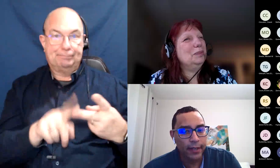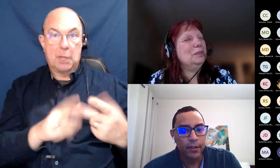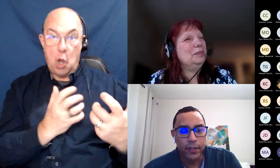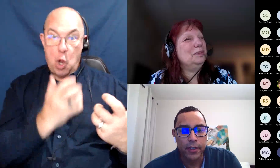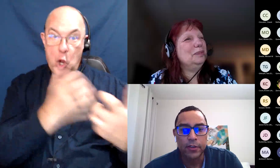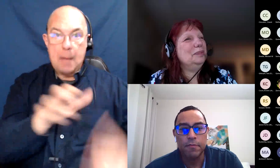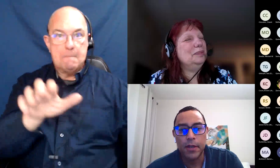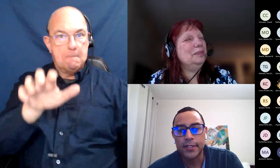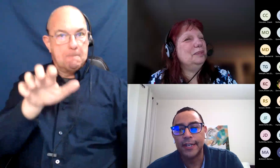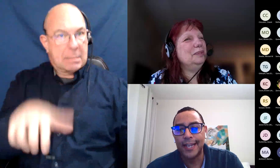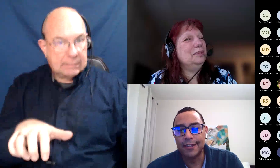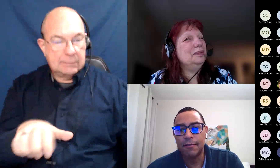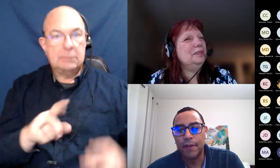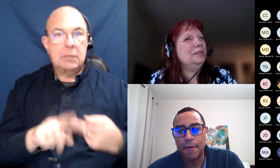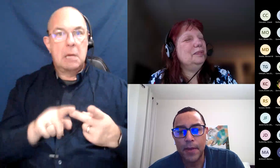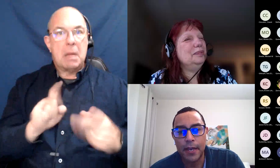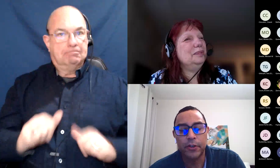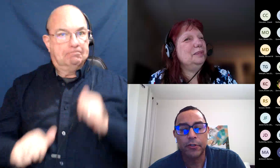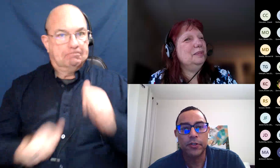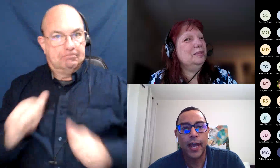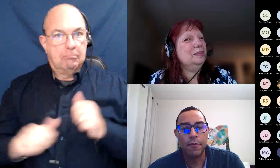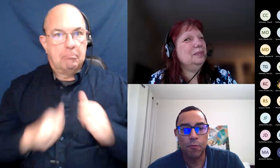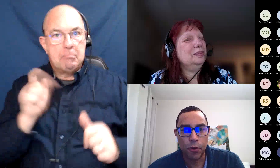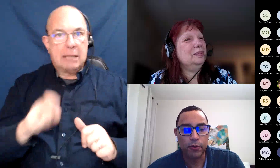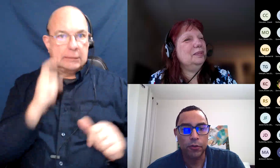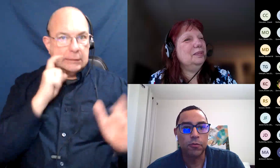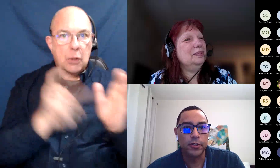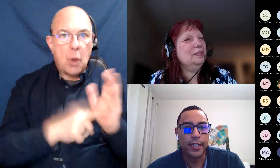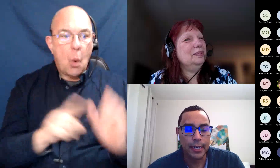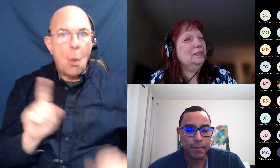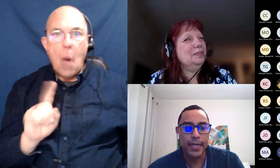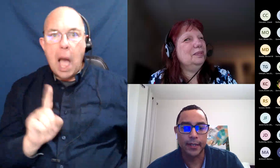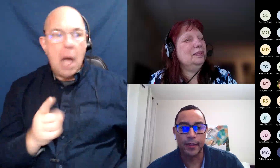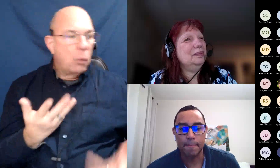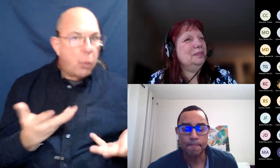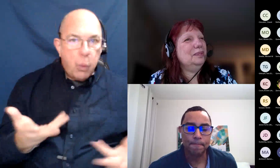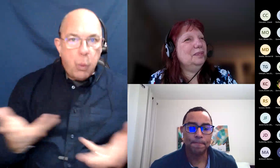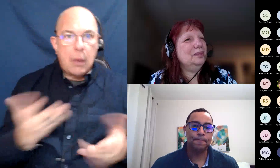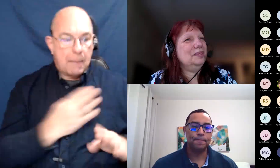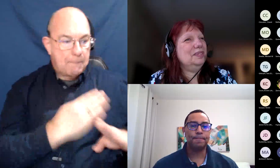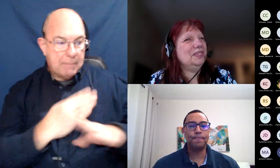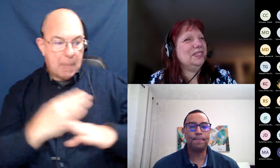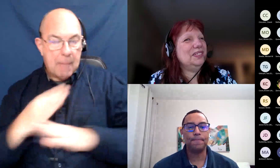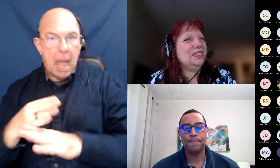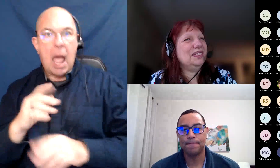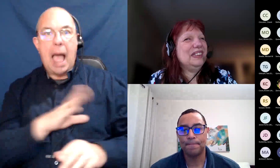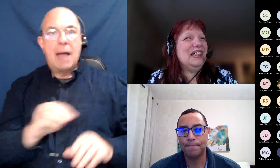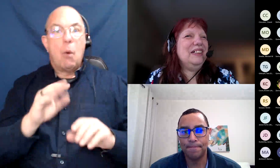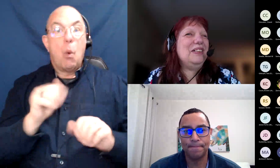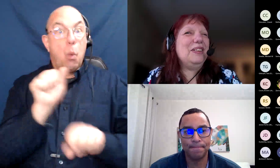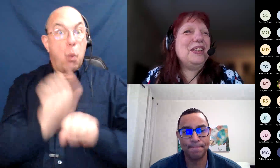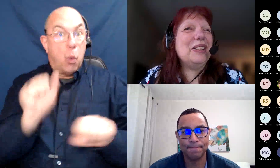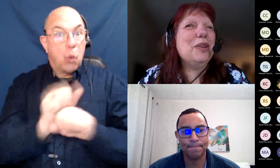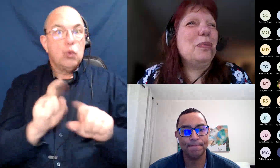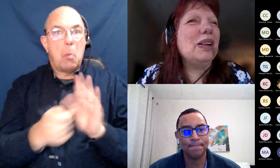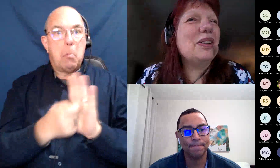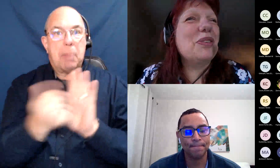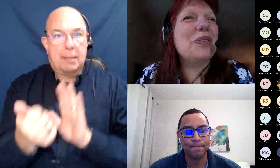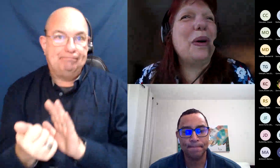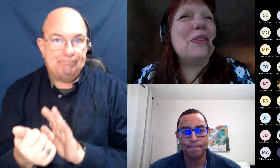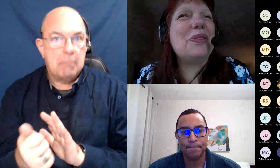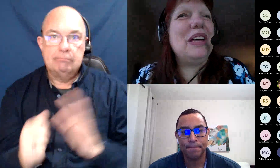but proactively, you must identify barriers and work towards eliminating them. Thank